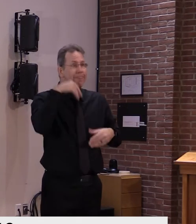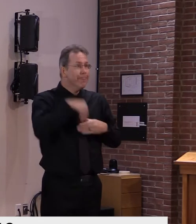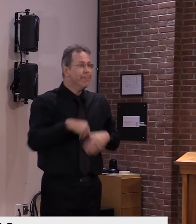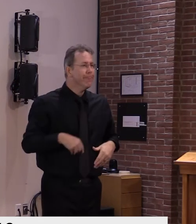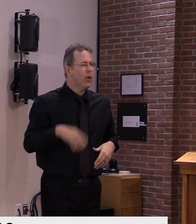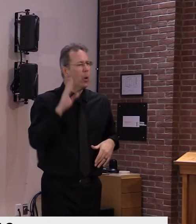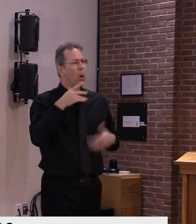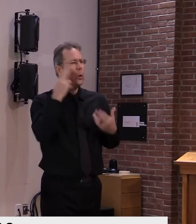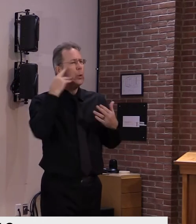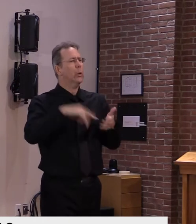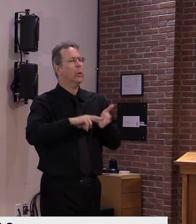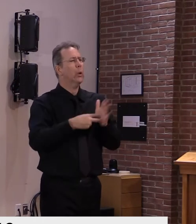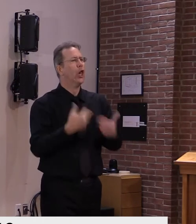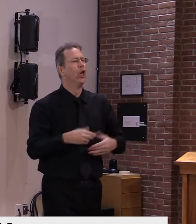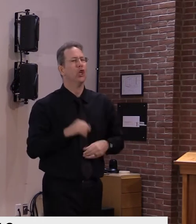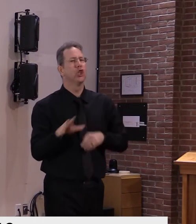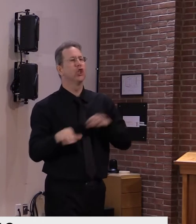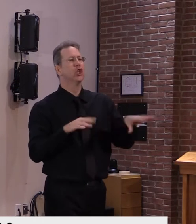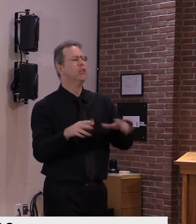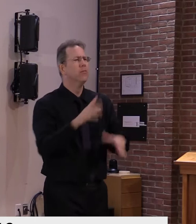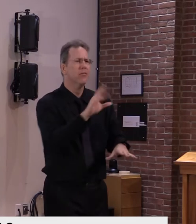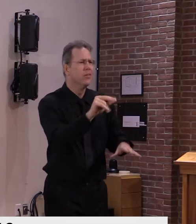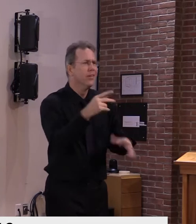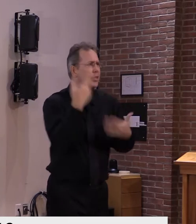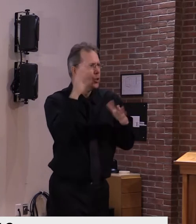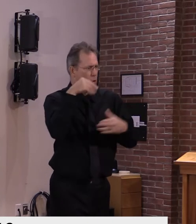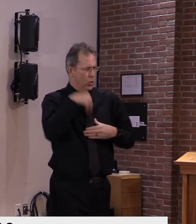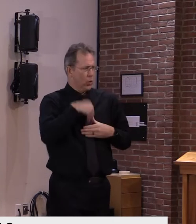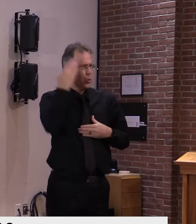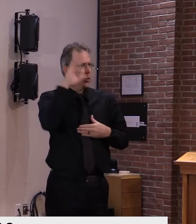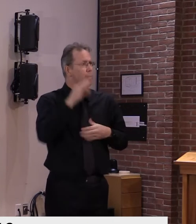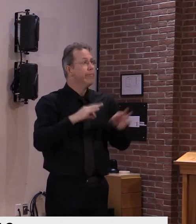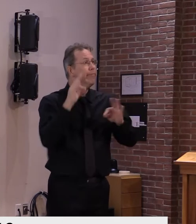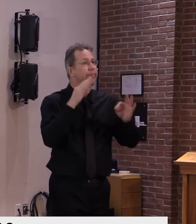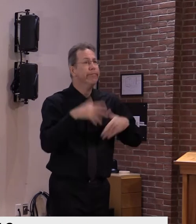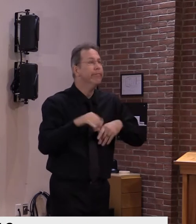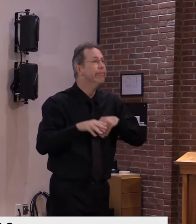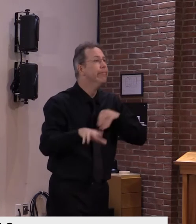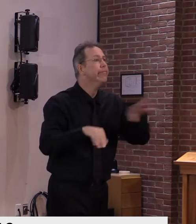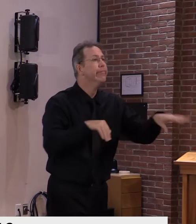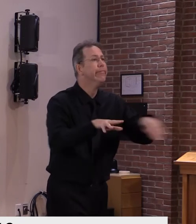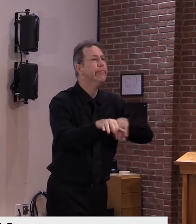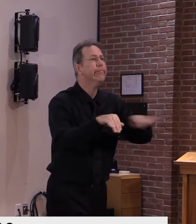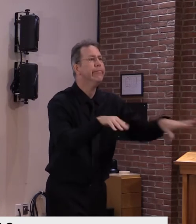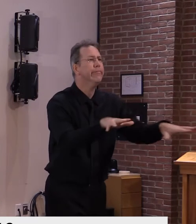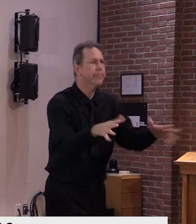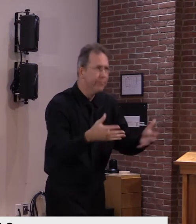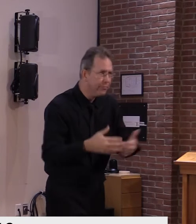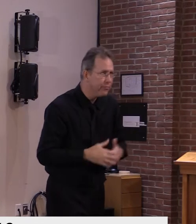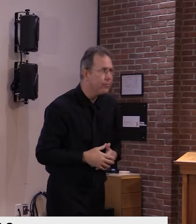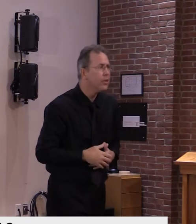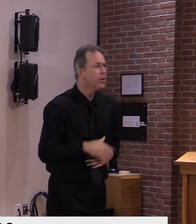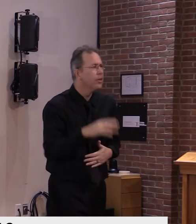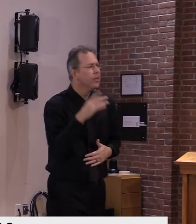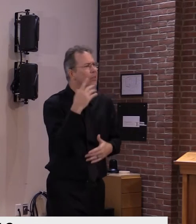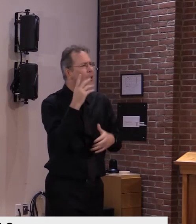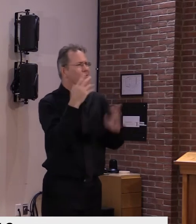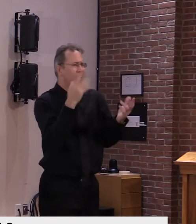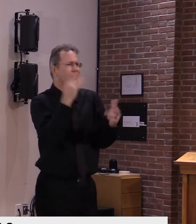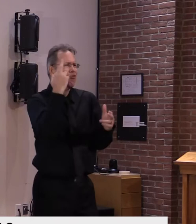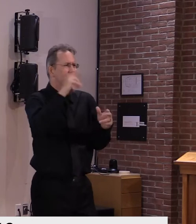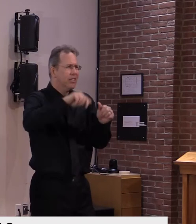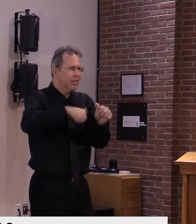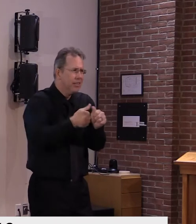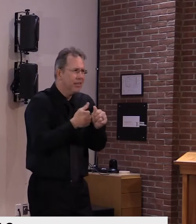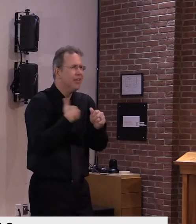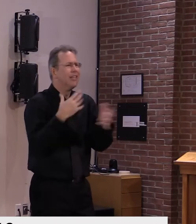upgrade and to branch out in terms of our testing, on-demand testing that we've done over